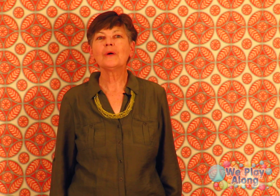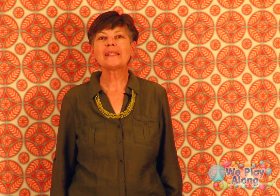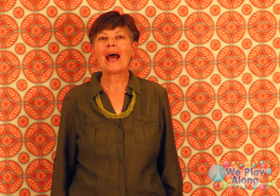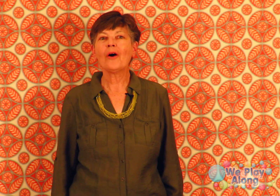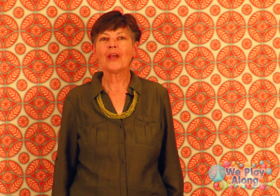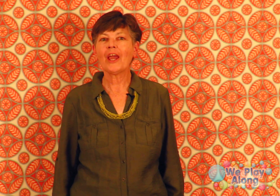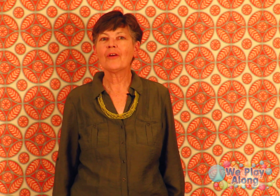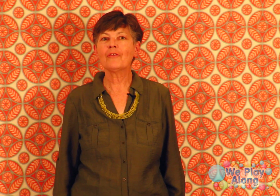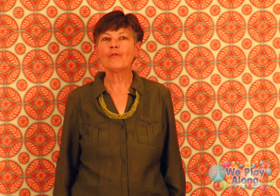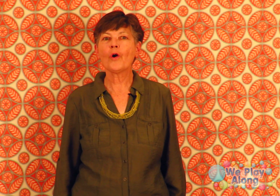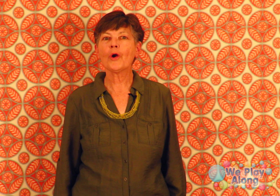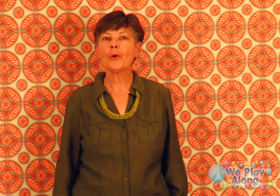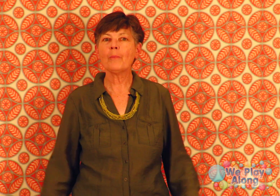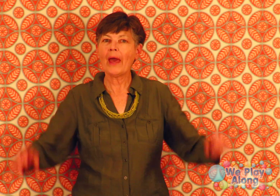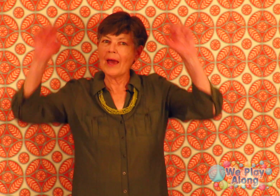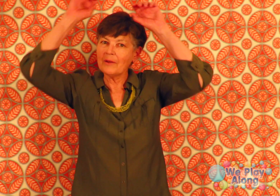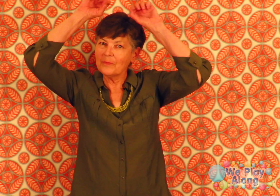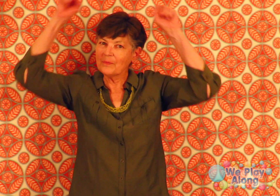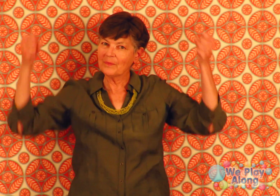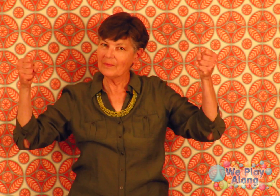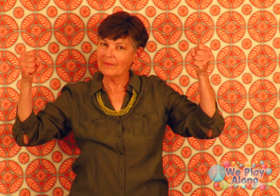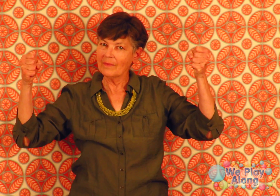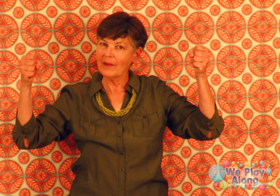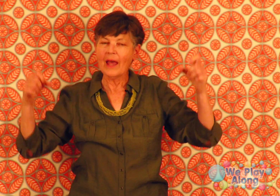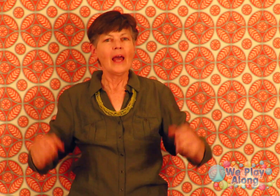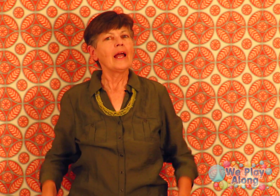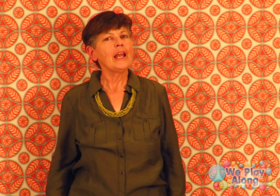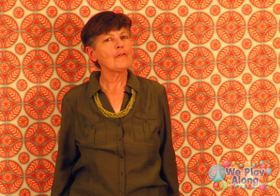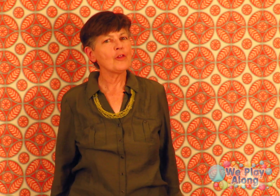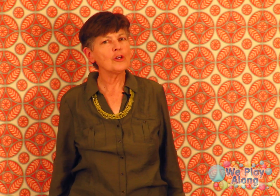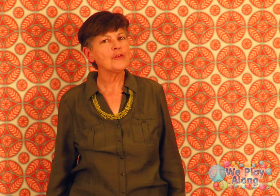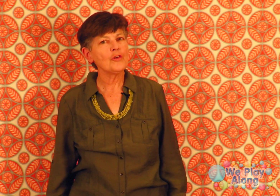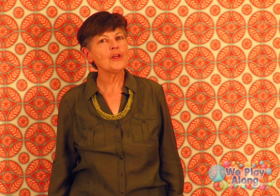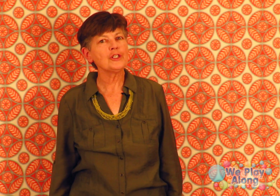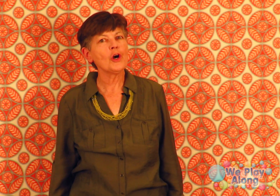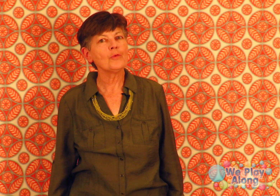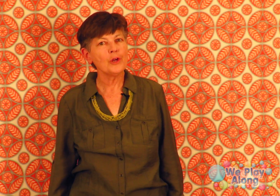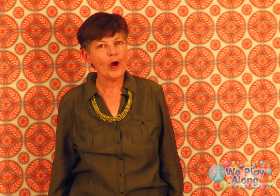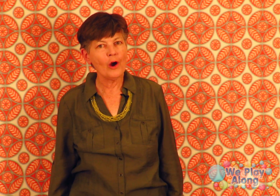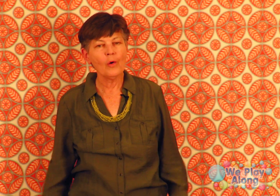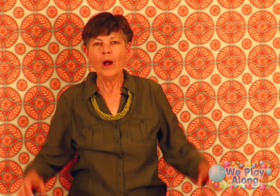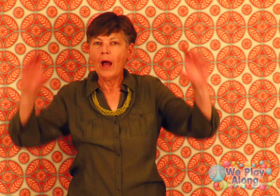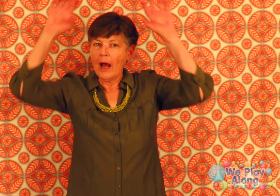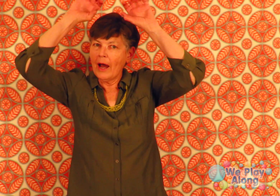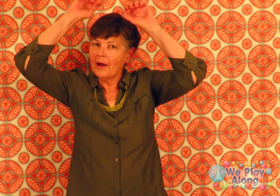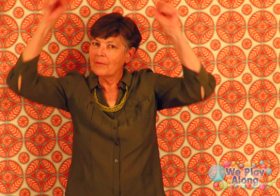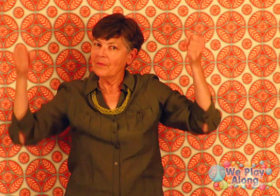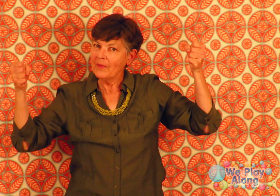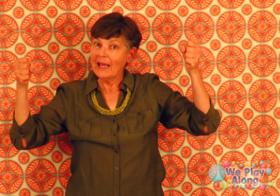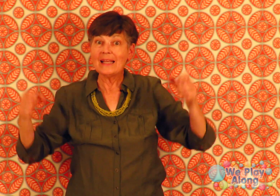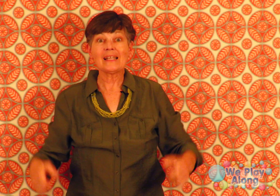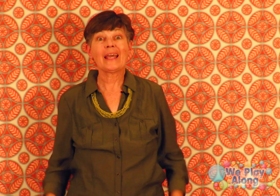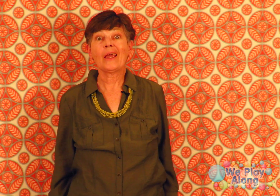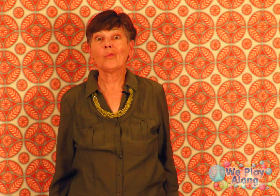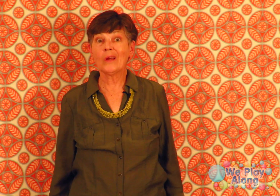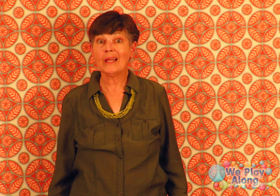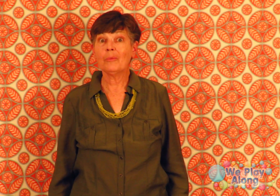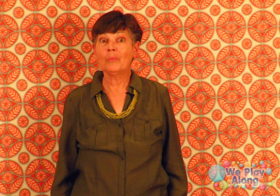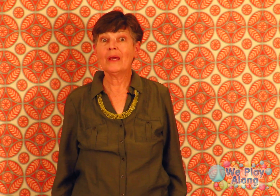was out caring for her pet. Now, for those of you that don't know, it's like a really